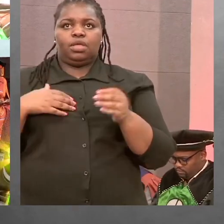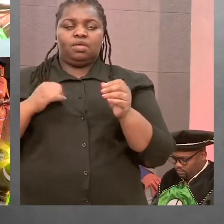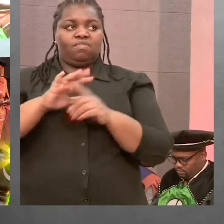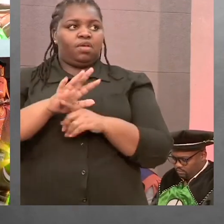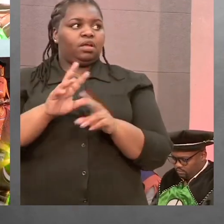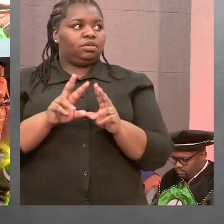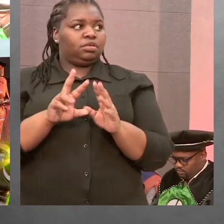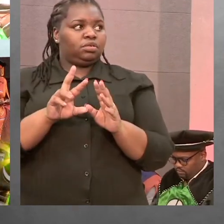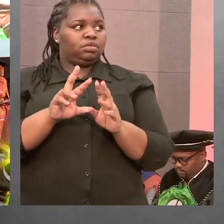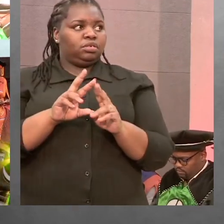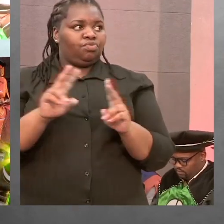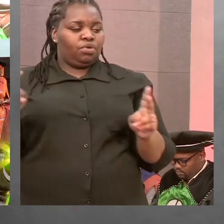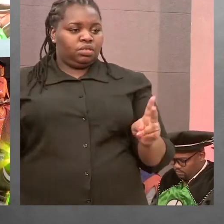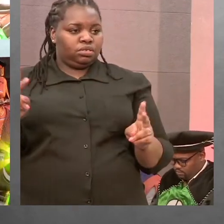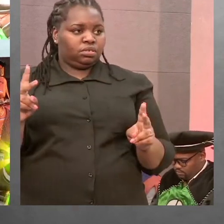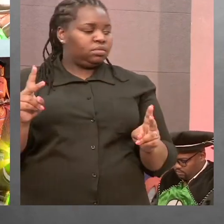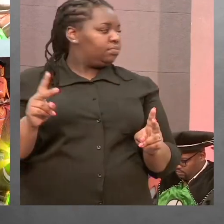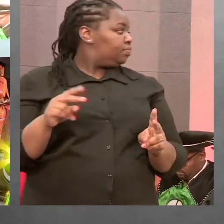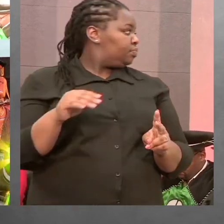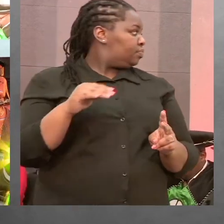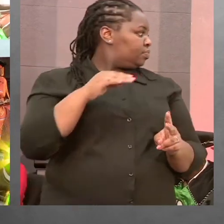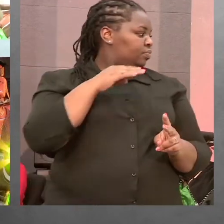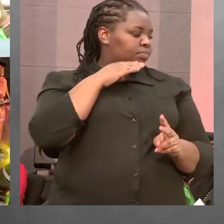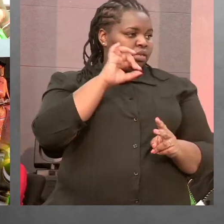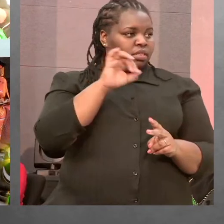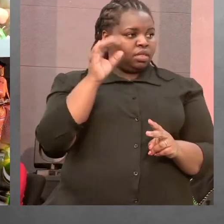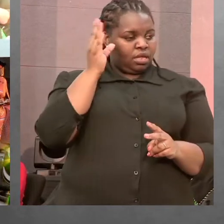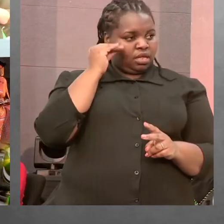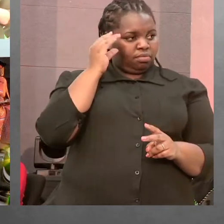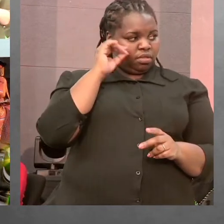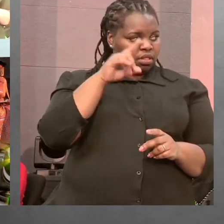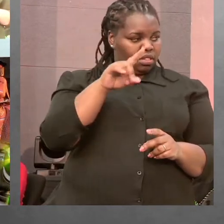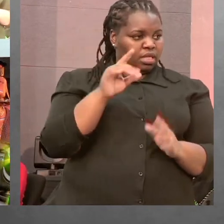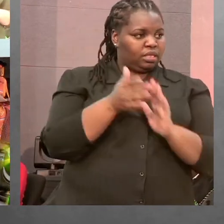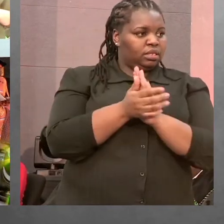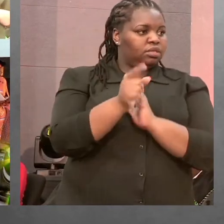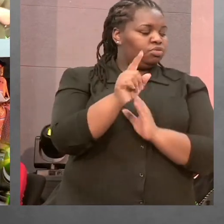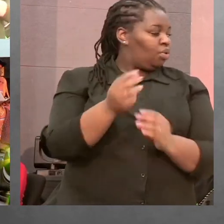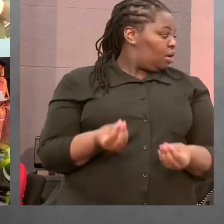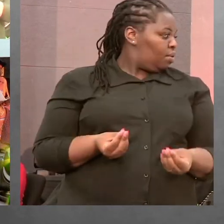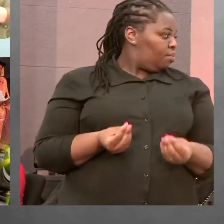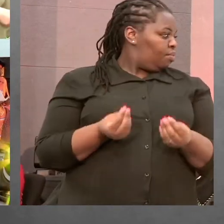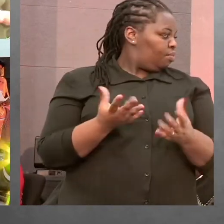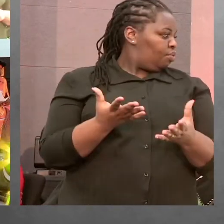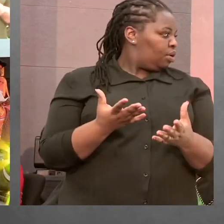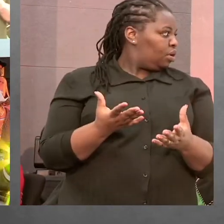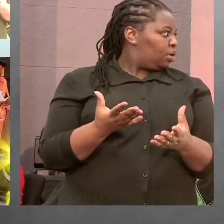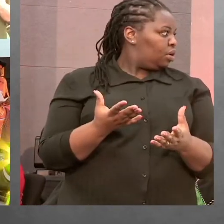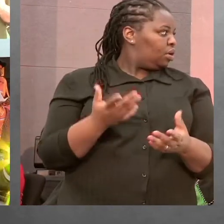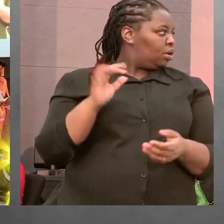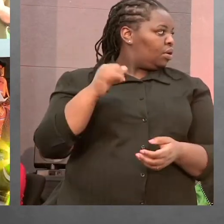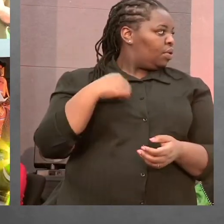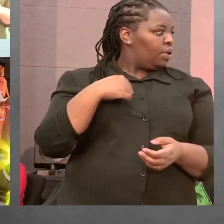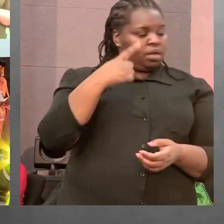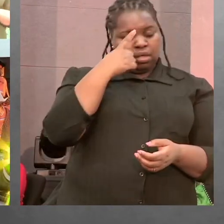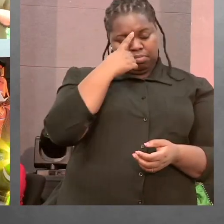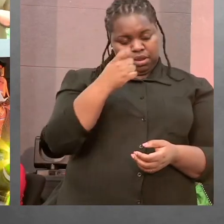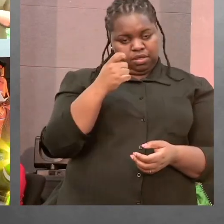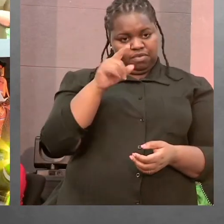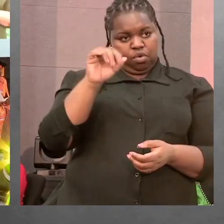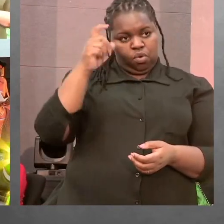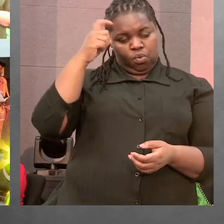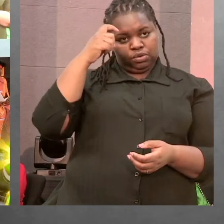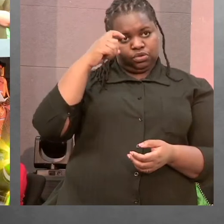Council acknowledges the extensive experience and skills you bring to the institution and believes that your